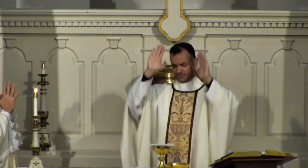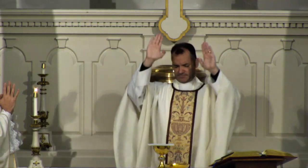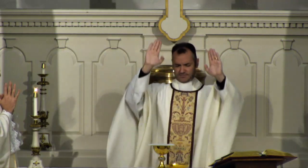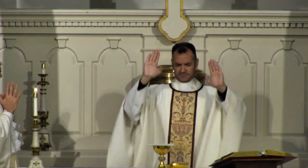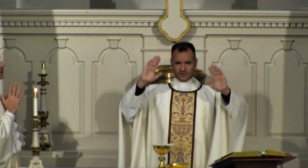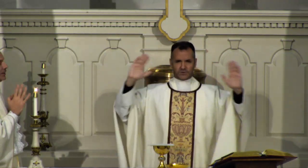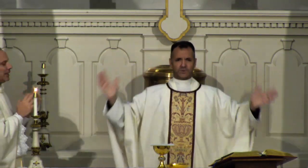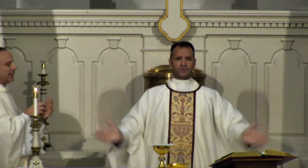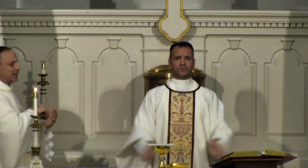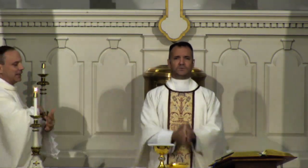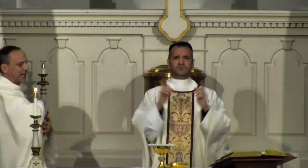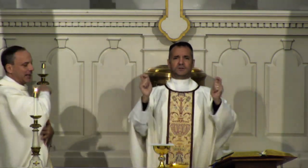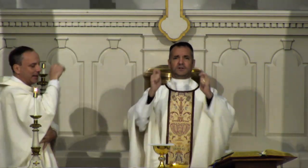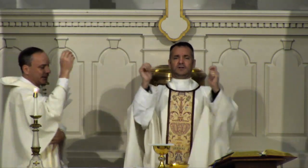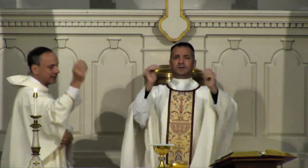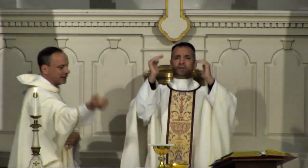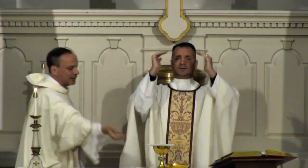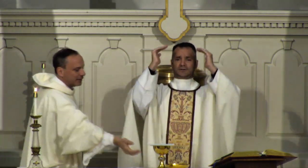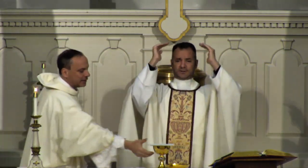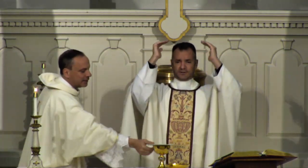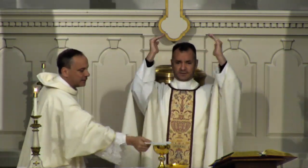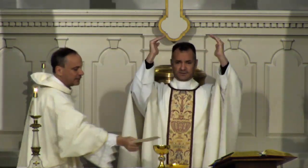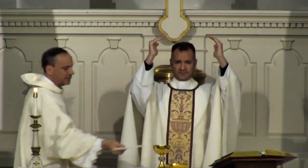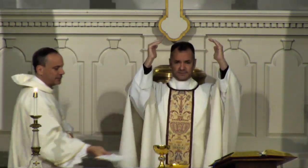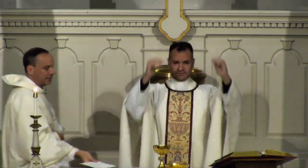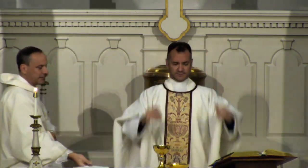Lord. Hosanna in the highest.